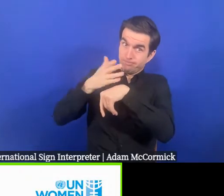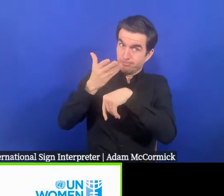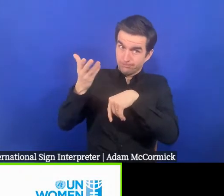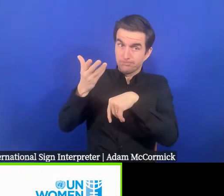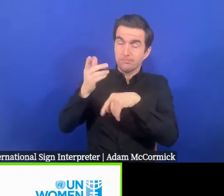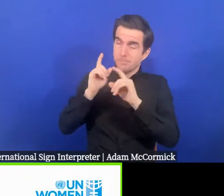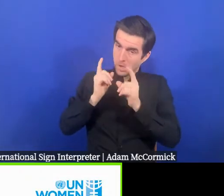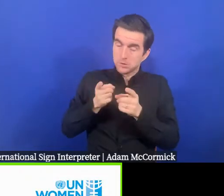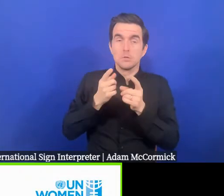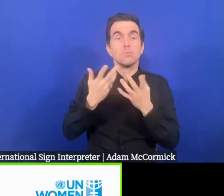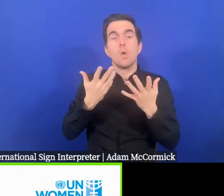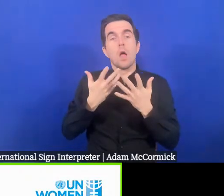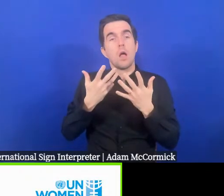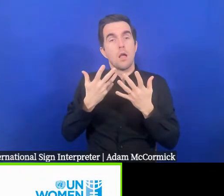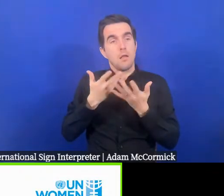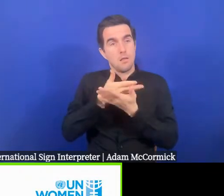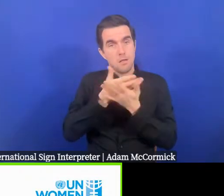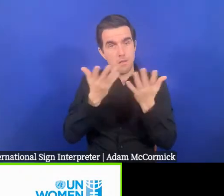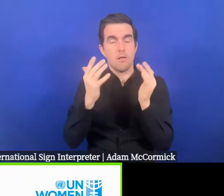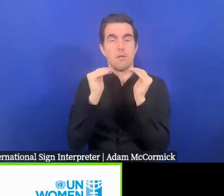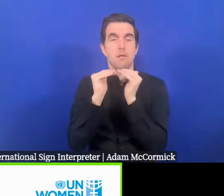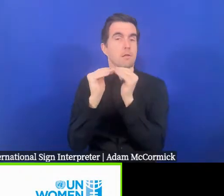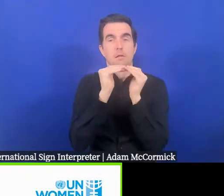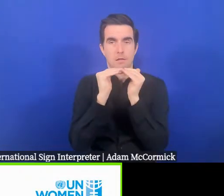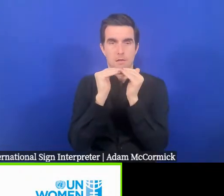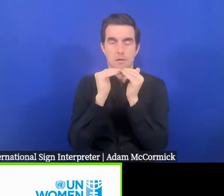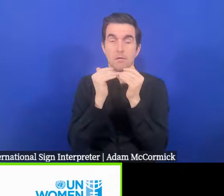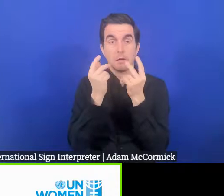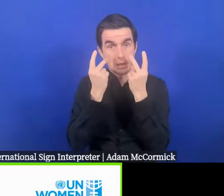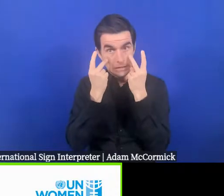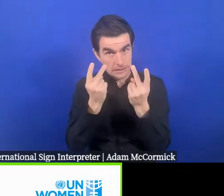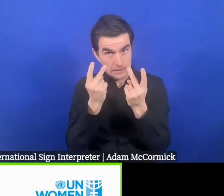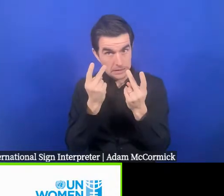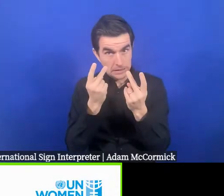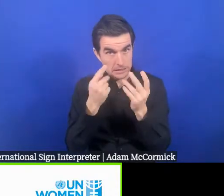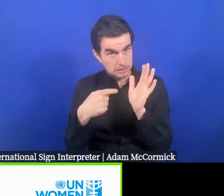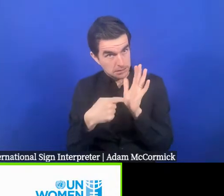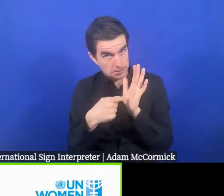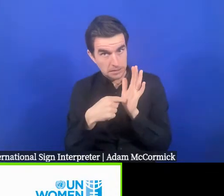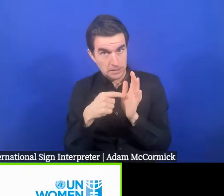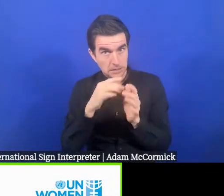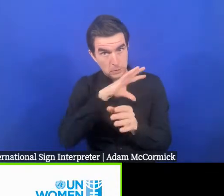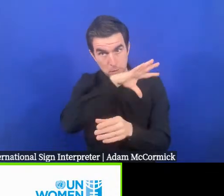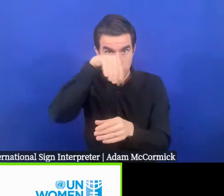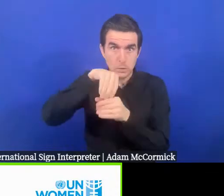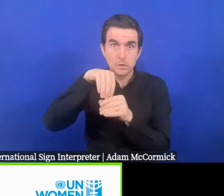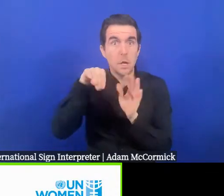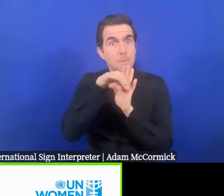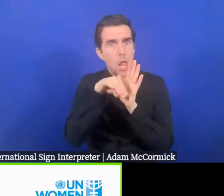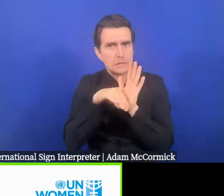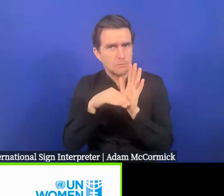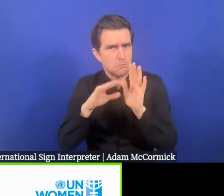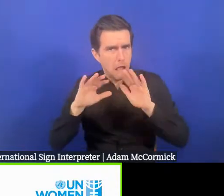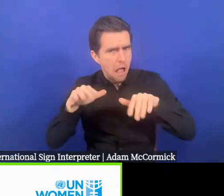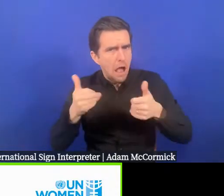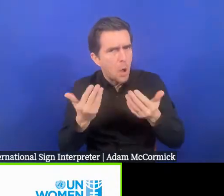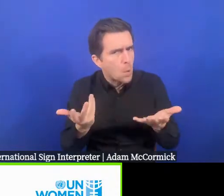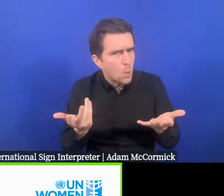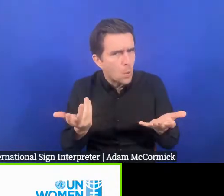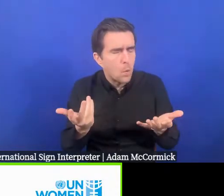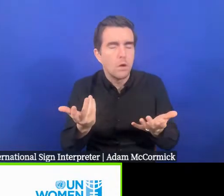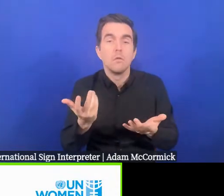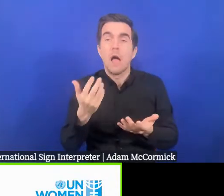questions that we can ask as women's organizations, as different tourism associations. We have the right to ask these